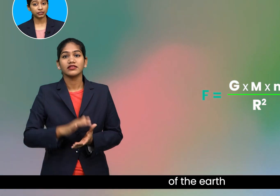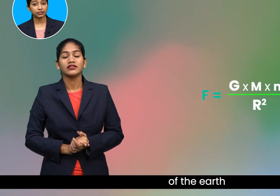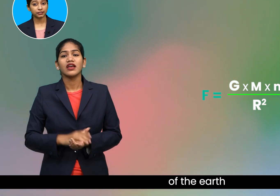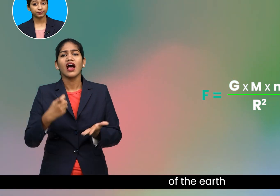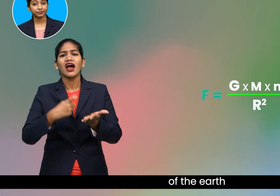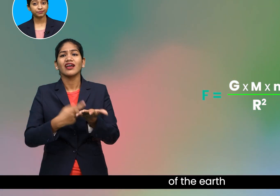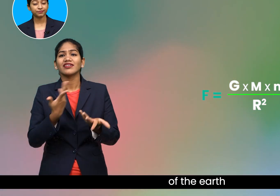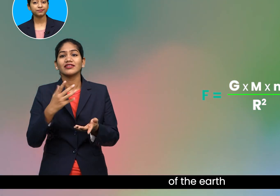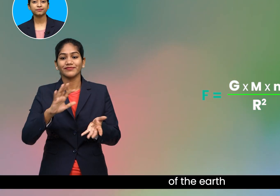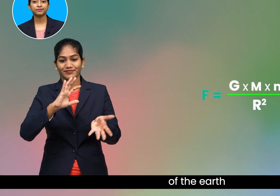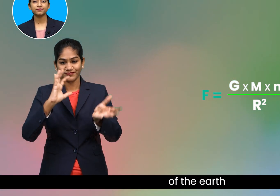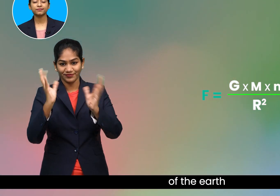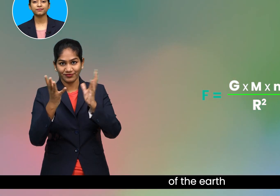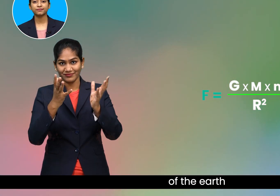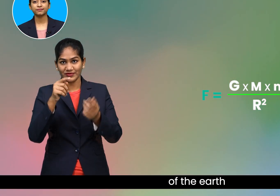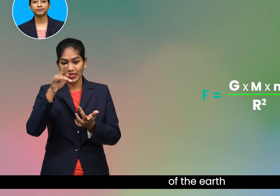the earth,